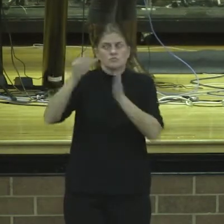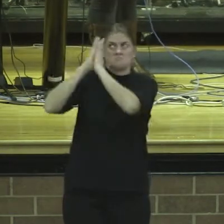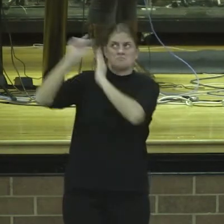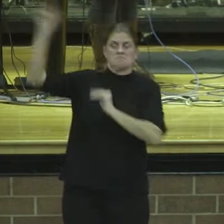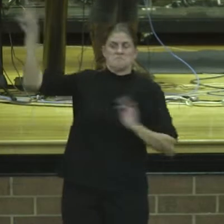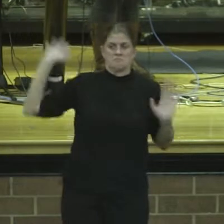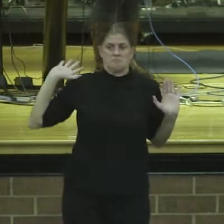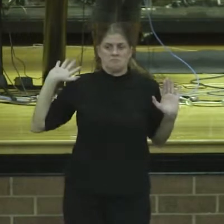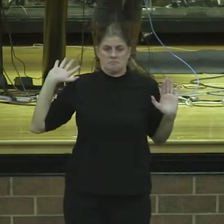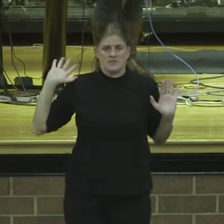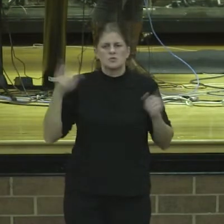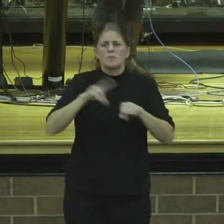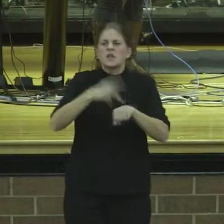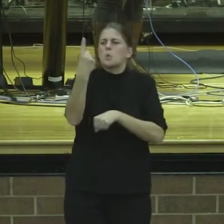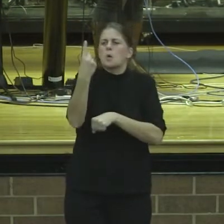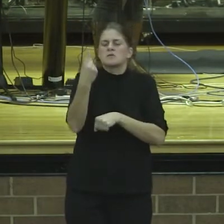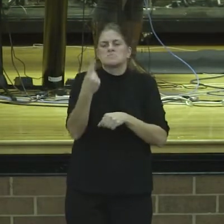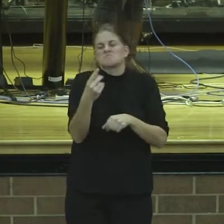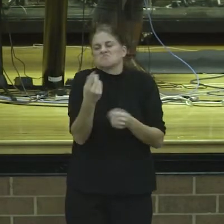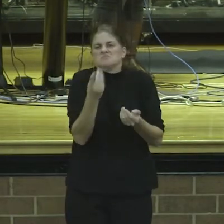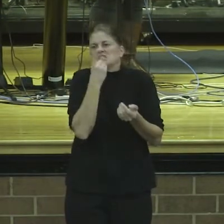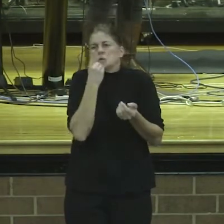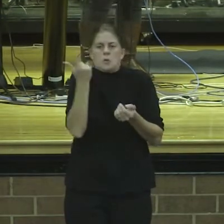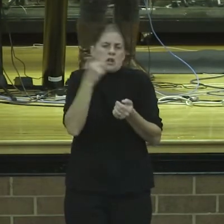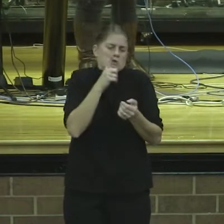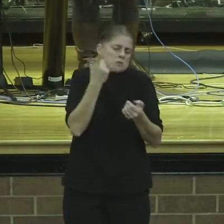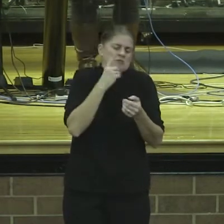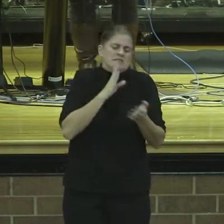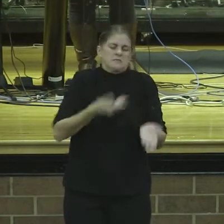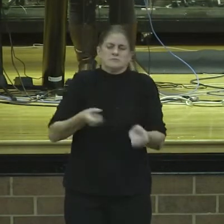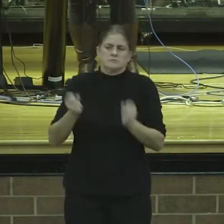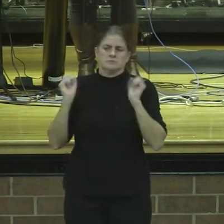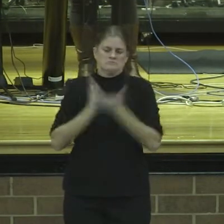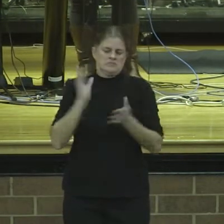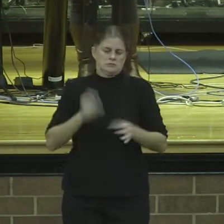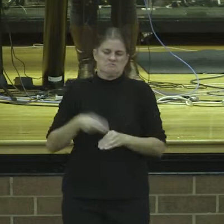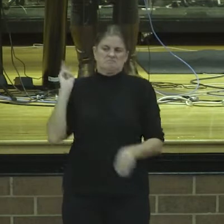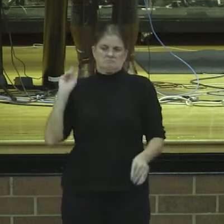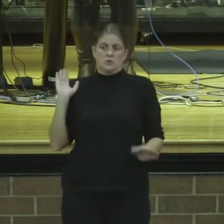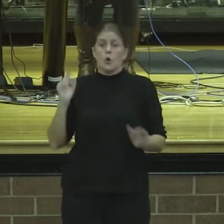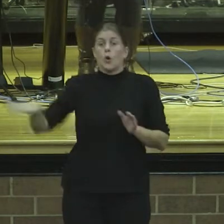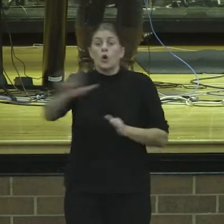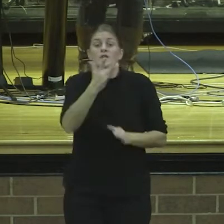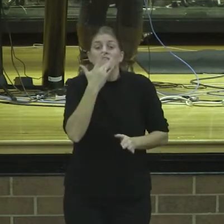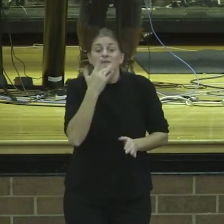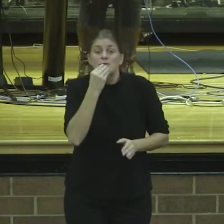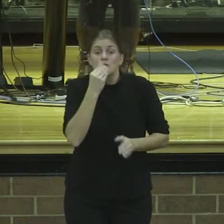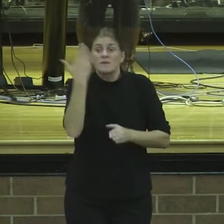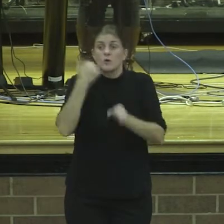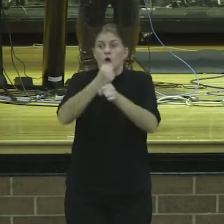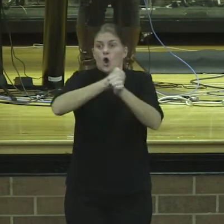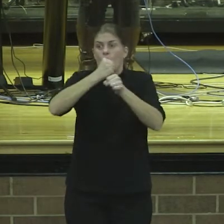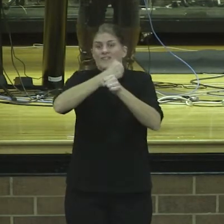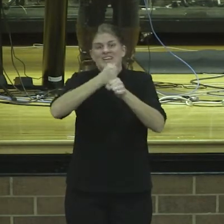As Pastor said, it's generally a meal, it's generally food. Try a meal a day, try a meal a week. Or your favorite food. I one time did coffee. It